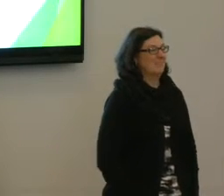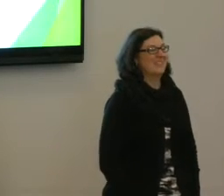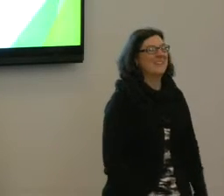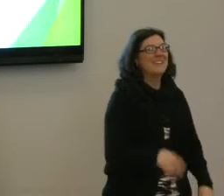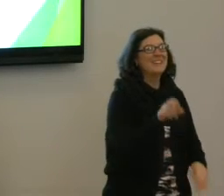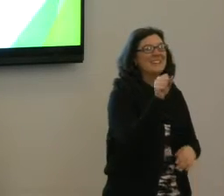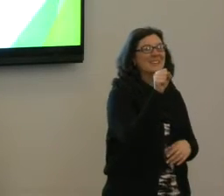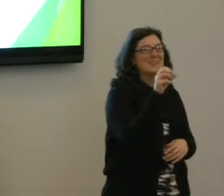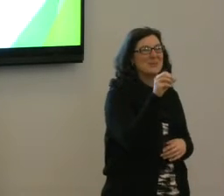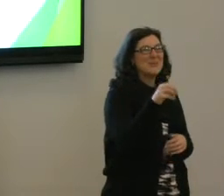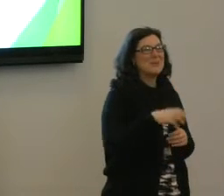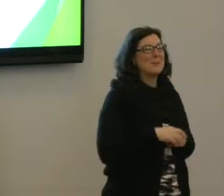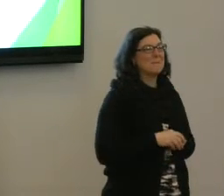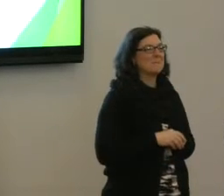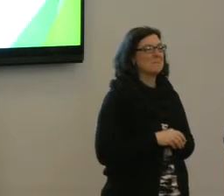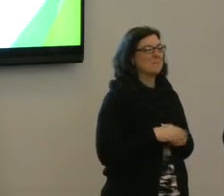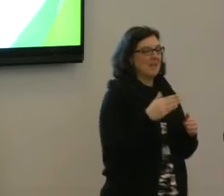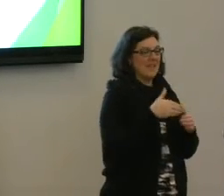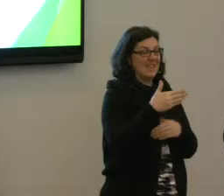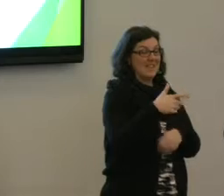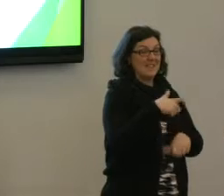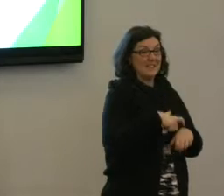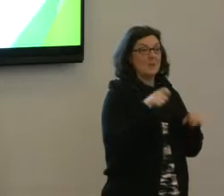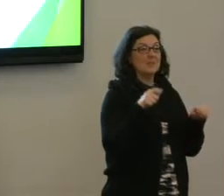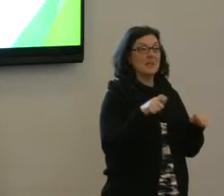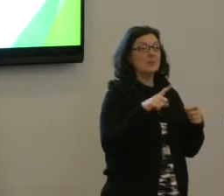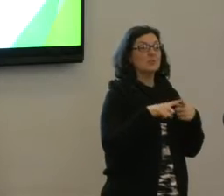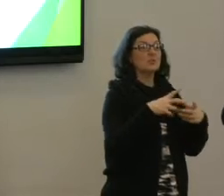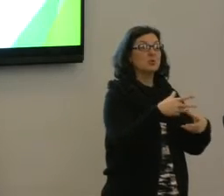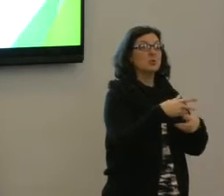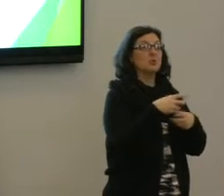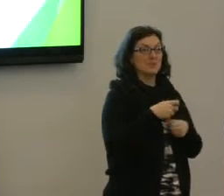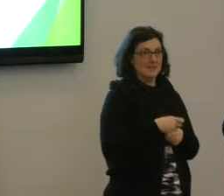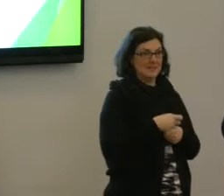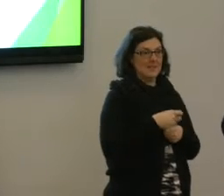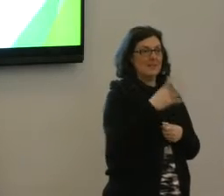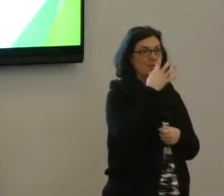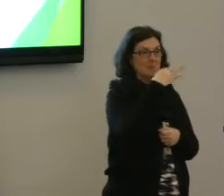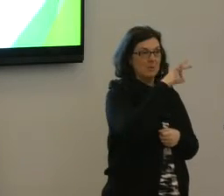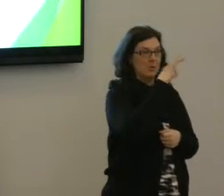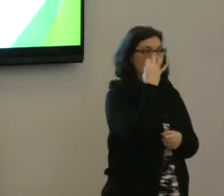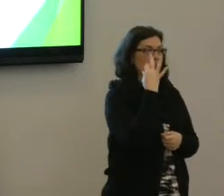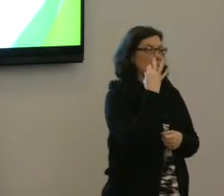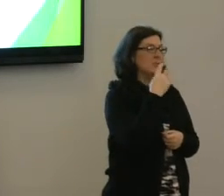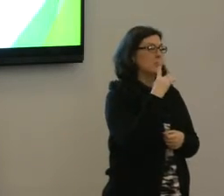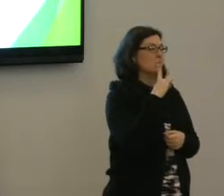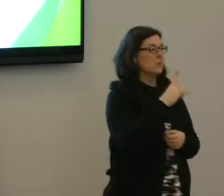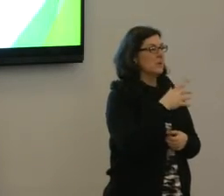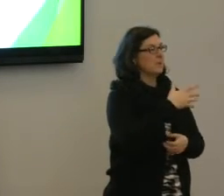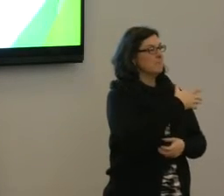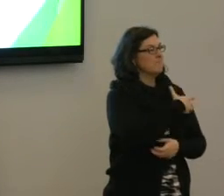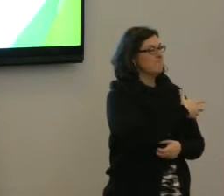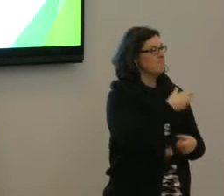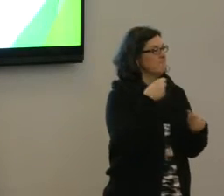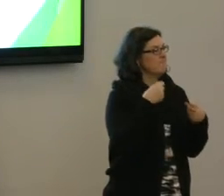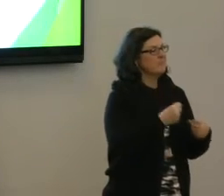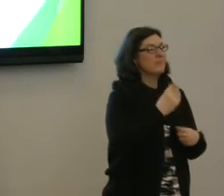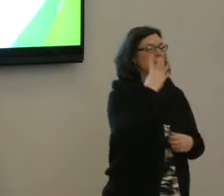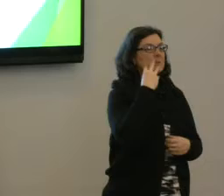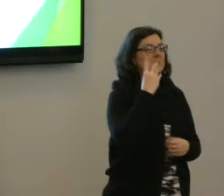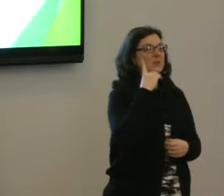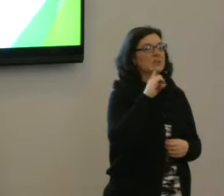And, you know, and then the next time when he was able to receive communion, it was just this powerful, powerful kind of experience for